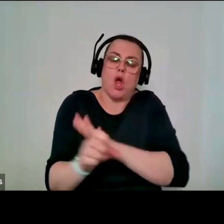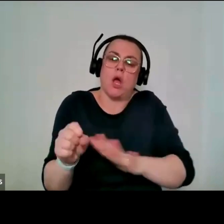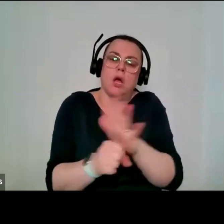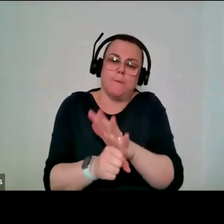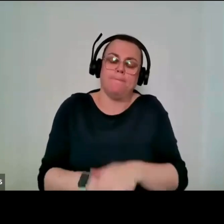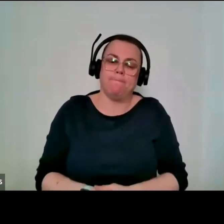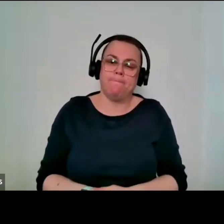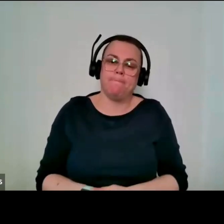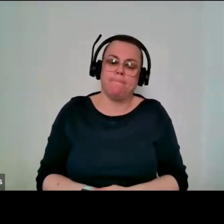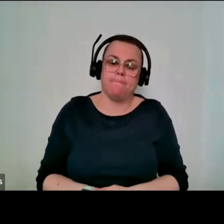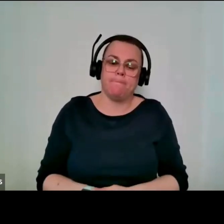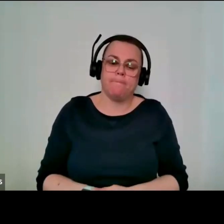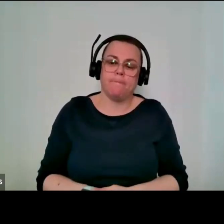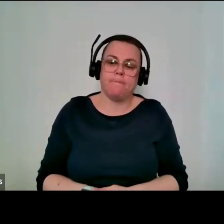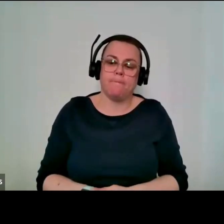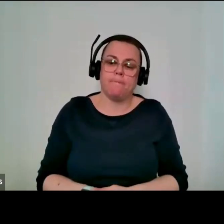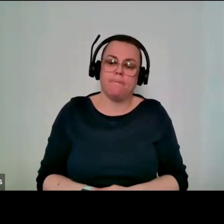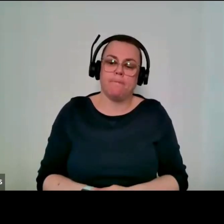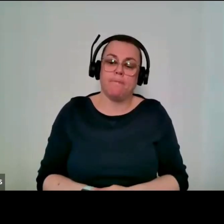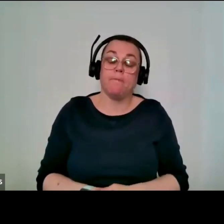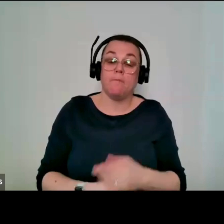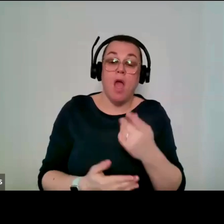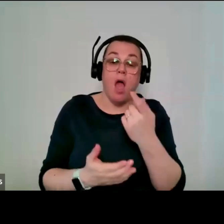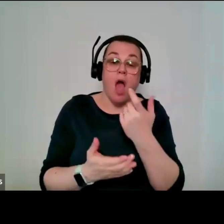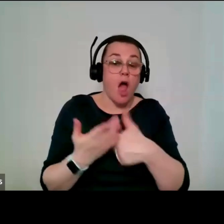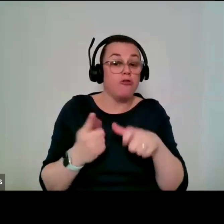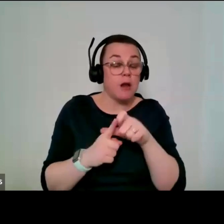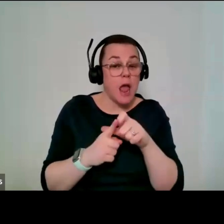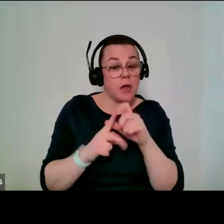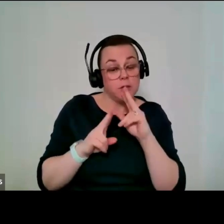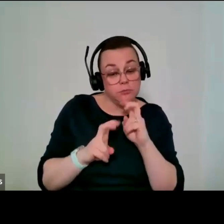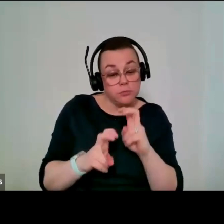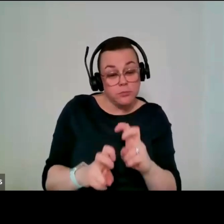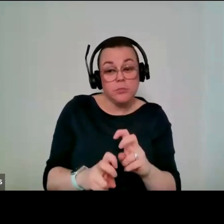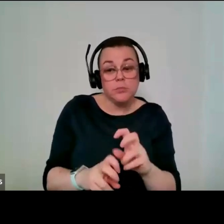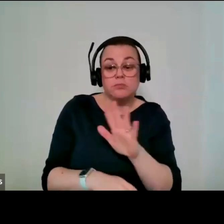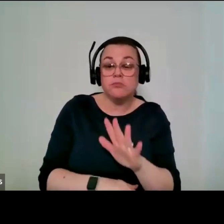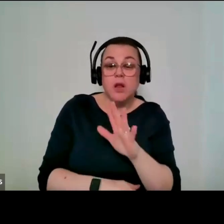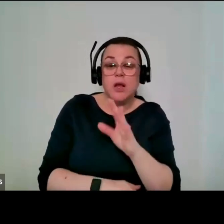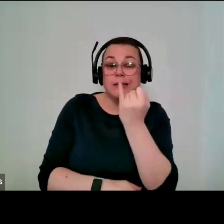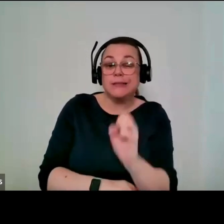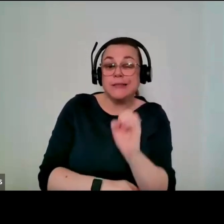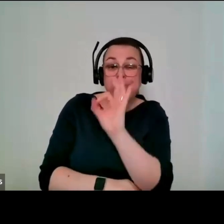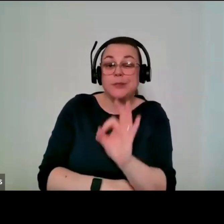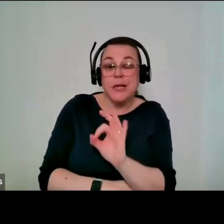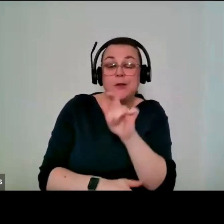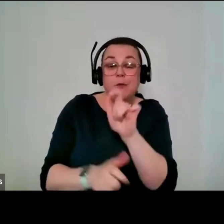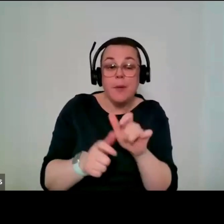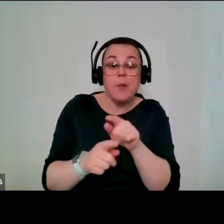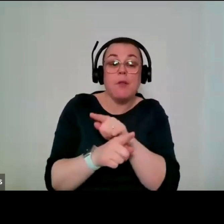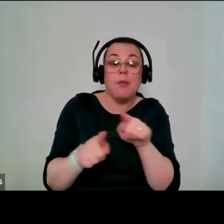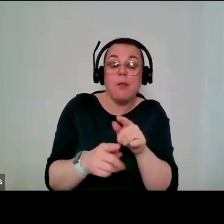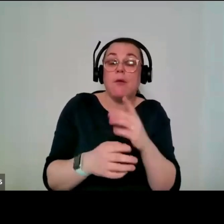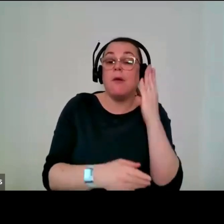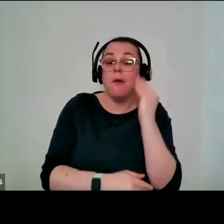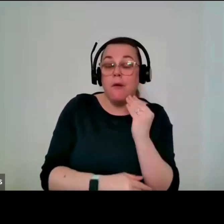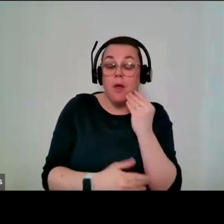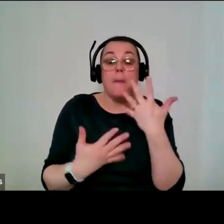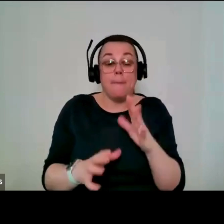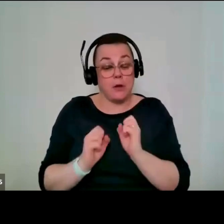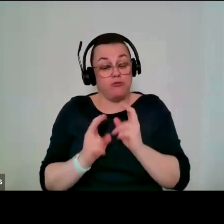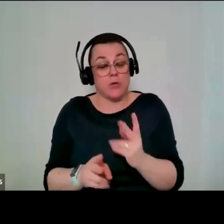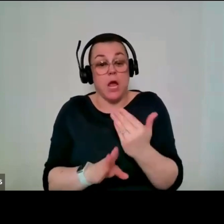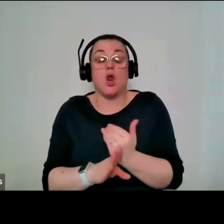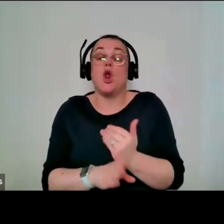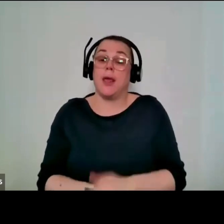So some surveys held out by the RNID found that 60% of people with hearing loss had retired